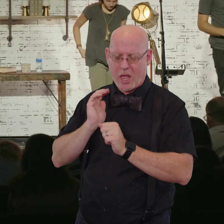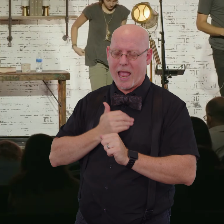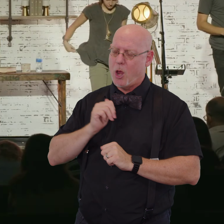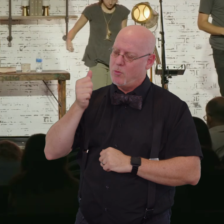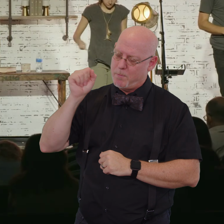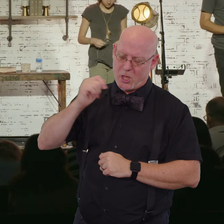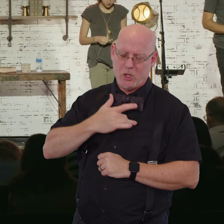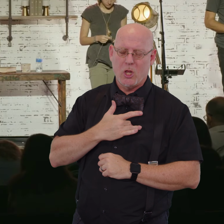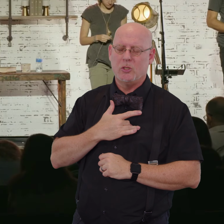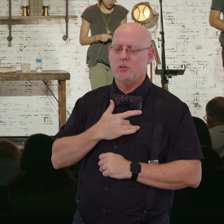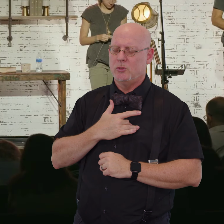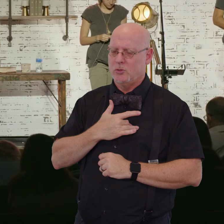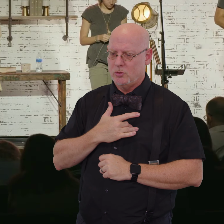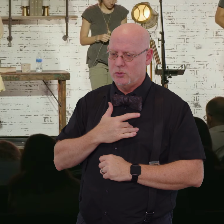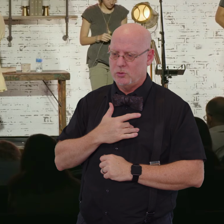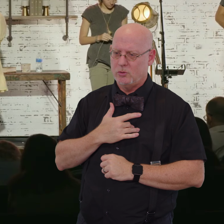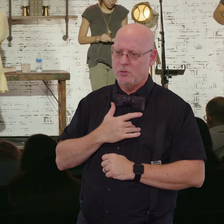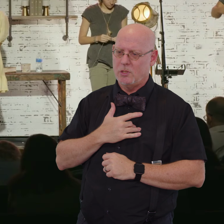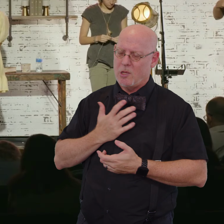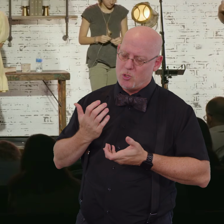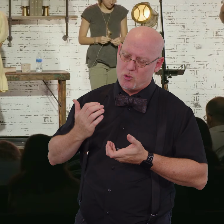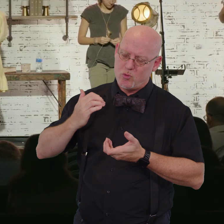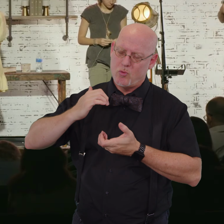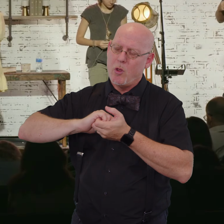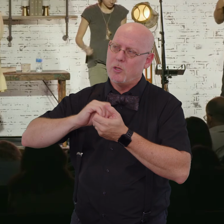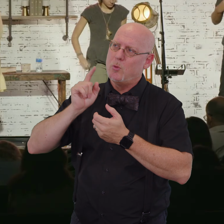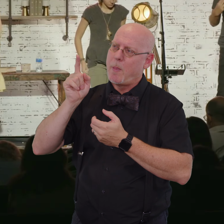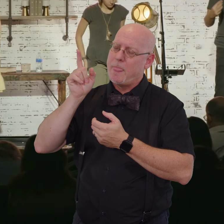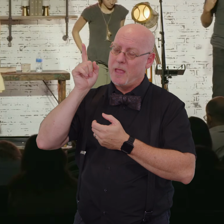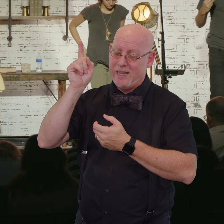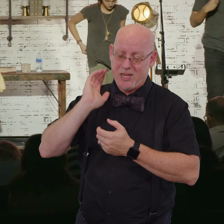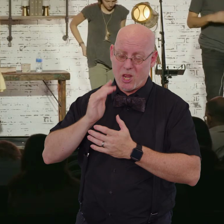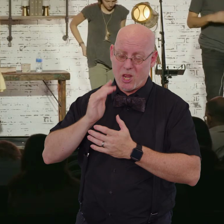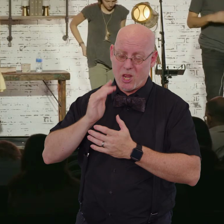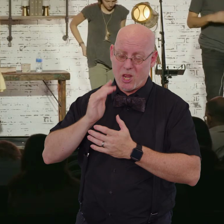rebellious hearts and betrothed us to him he is our bridegroom